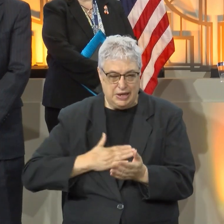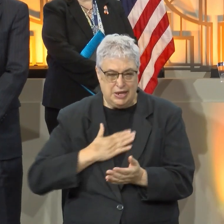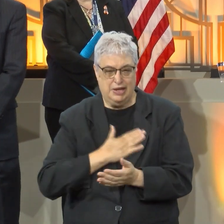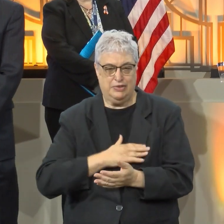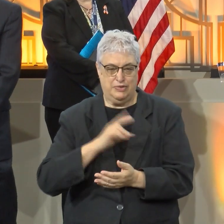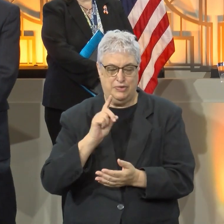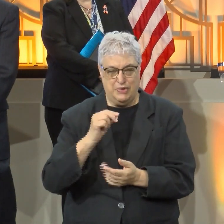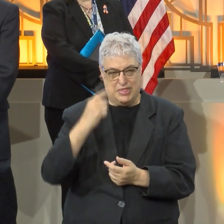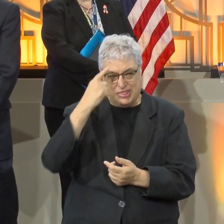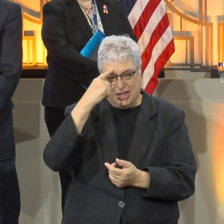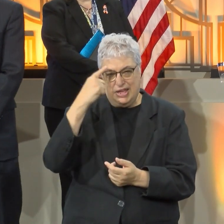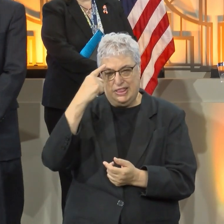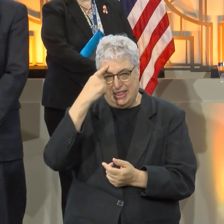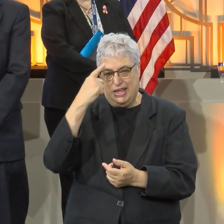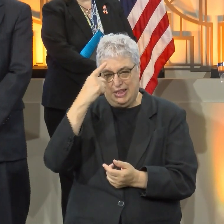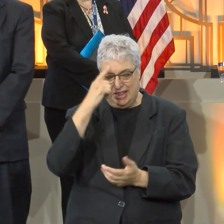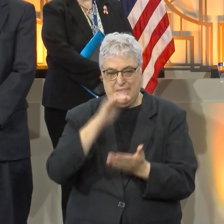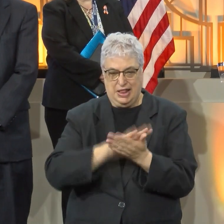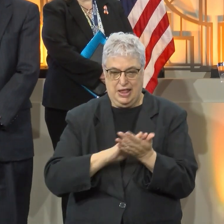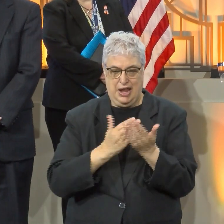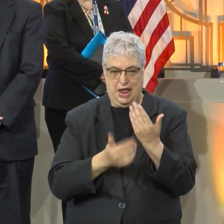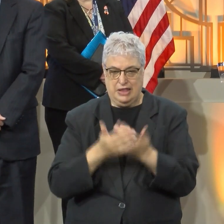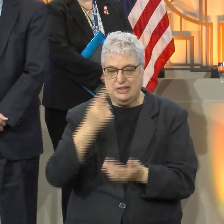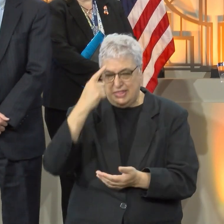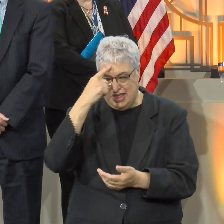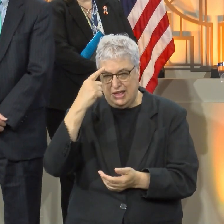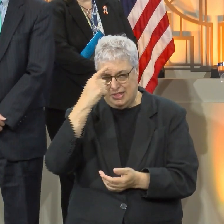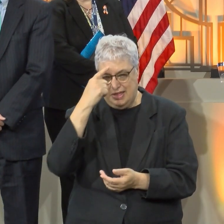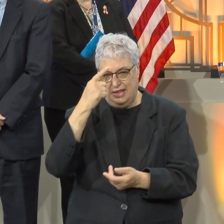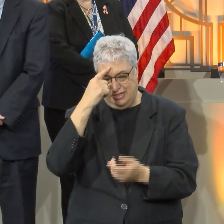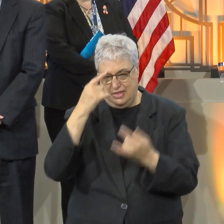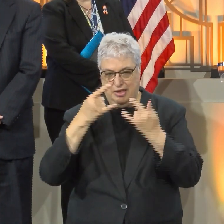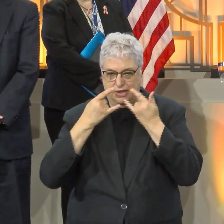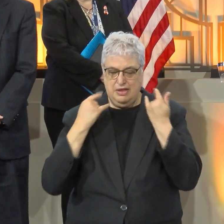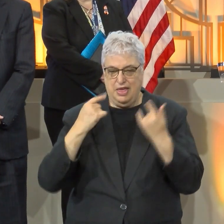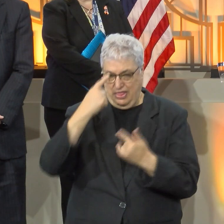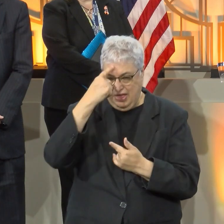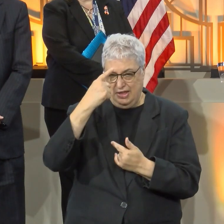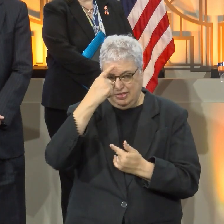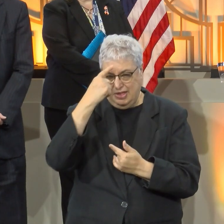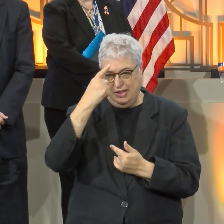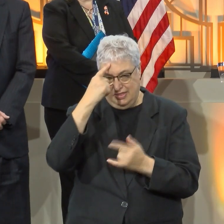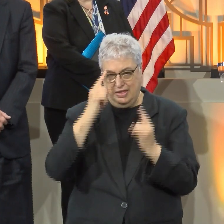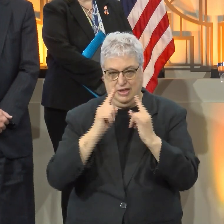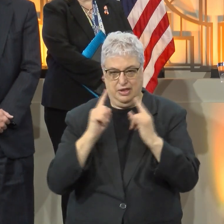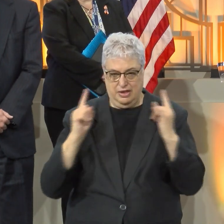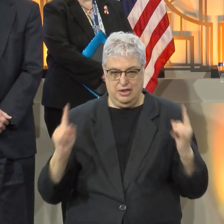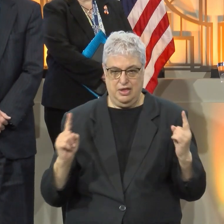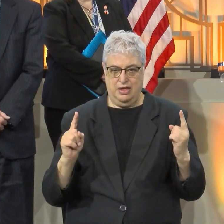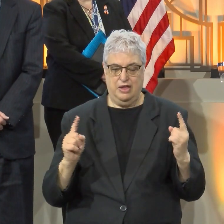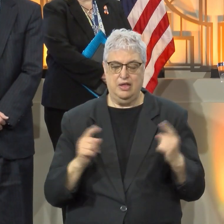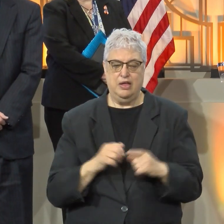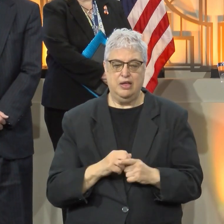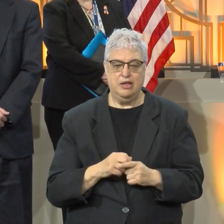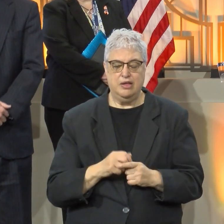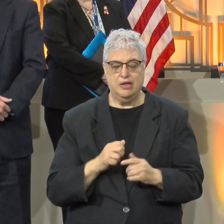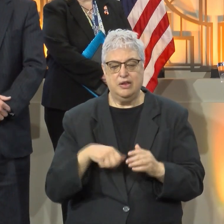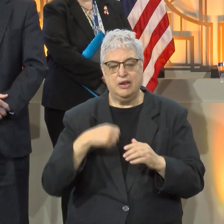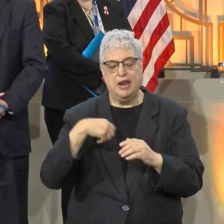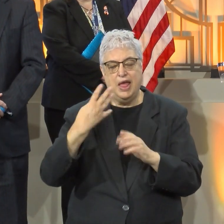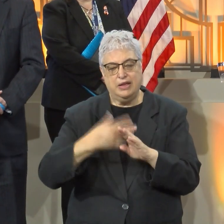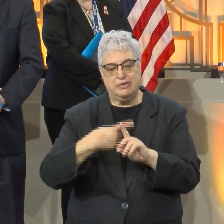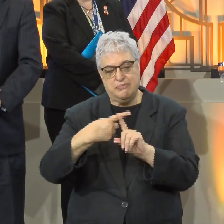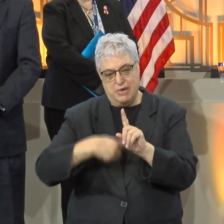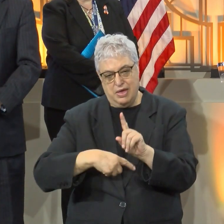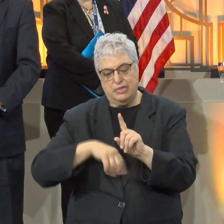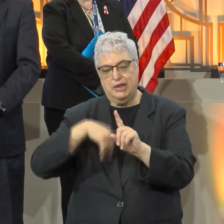for this month. And if we work together, I think this month or over the next week or two, we ought to, hopefully